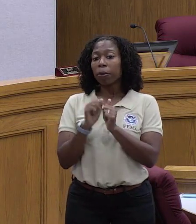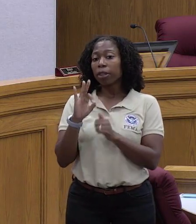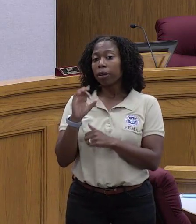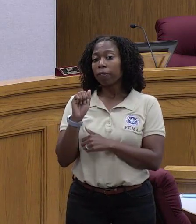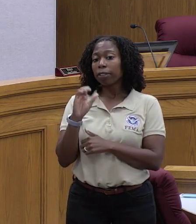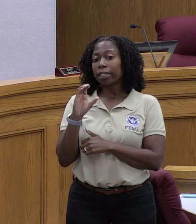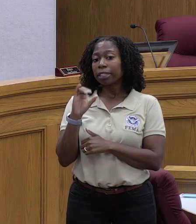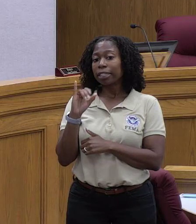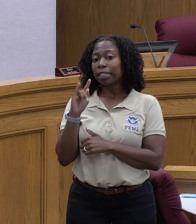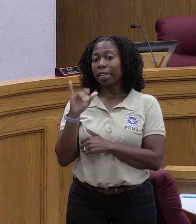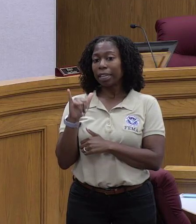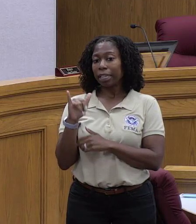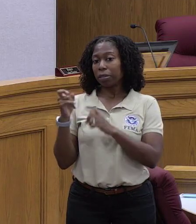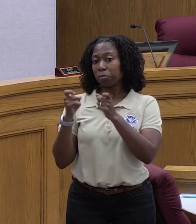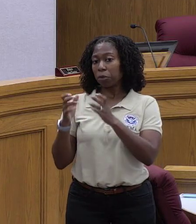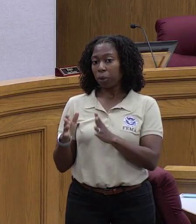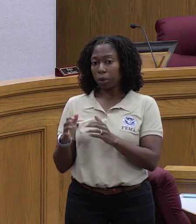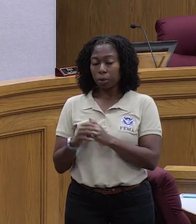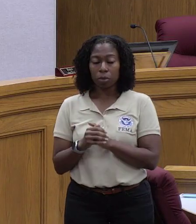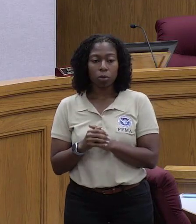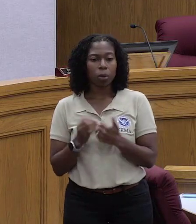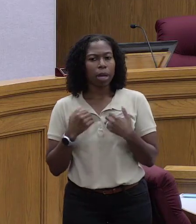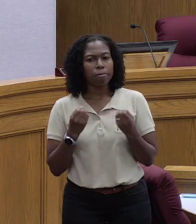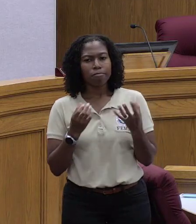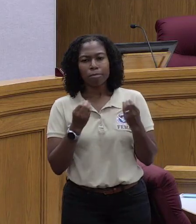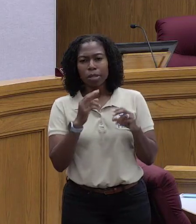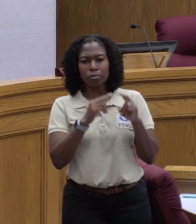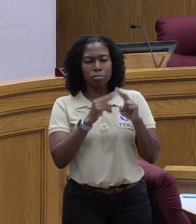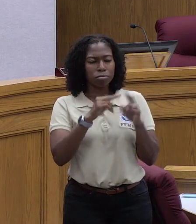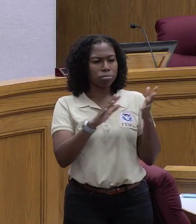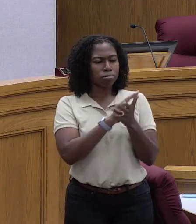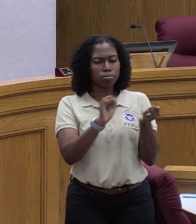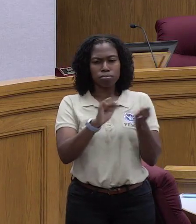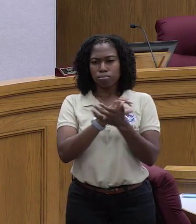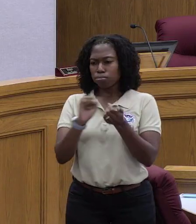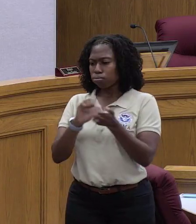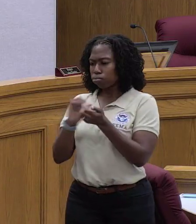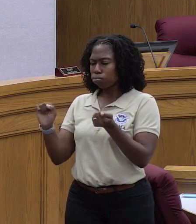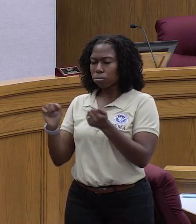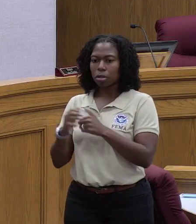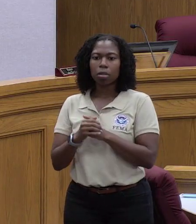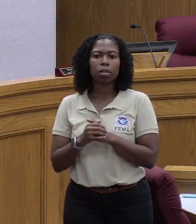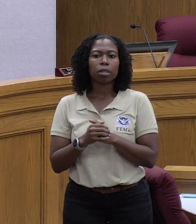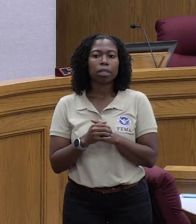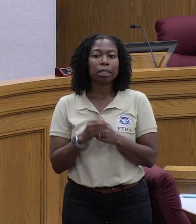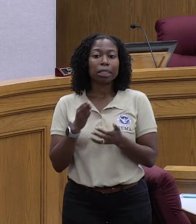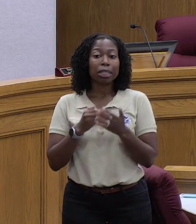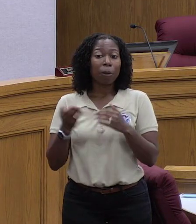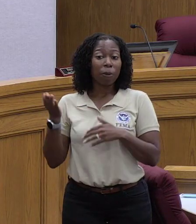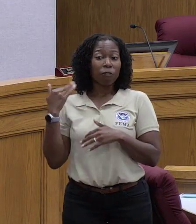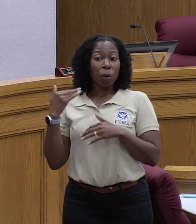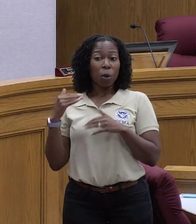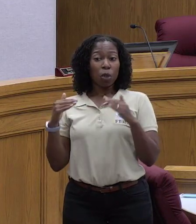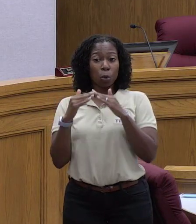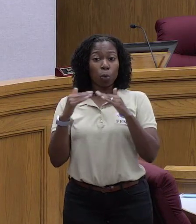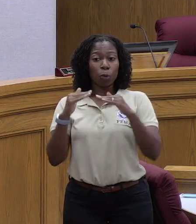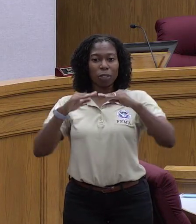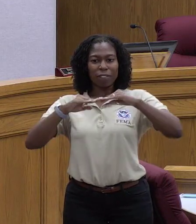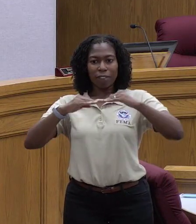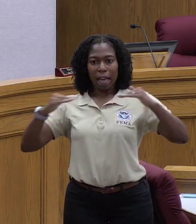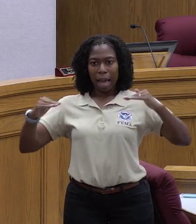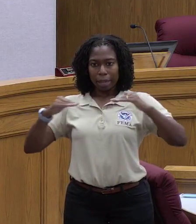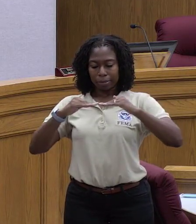damaged. Some after Rita, where we have flat roofs, where we upgraded the roof to withstand a